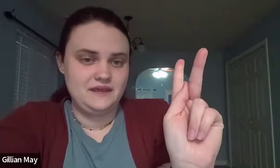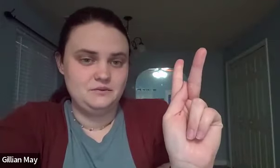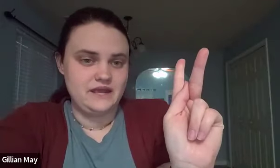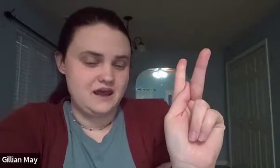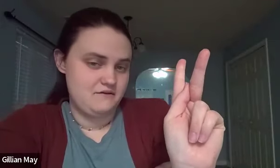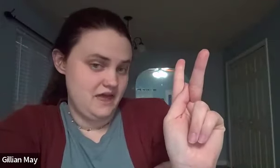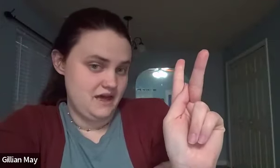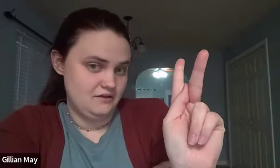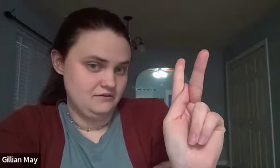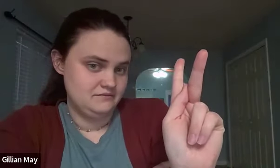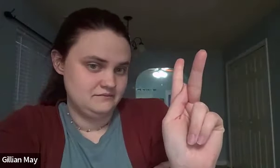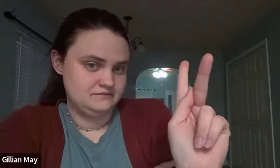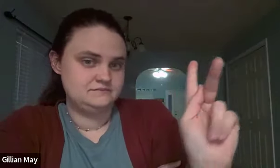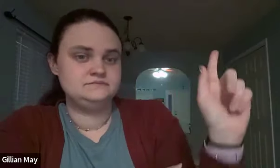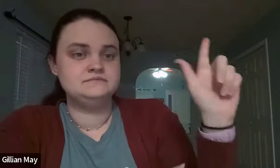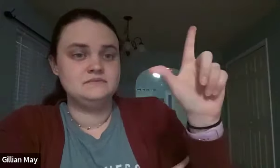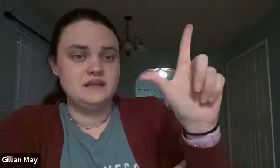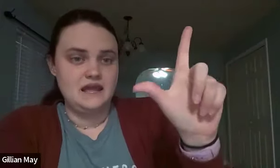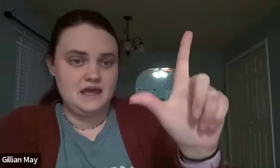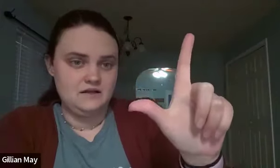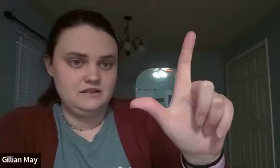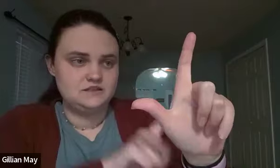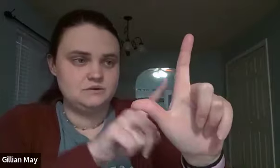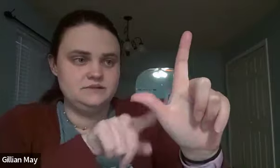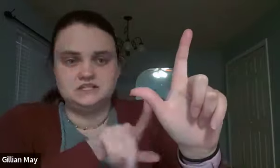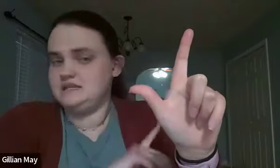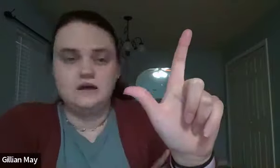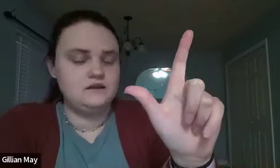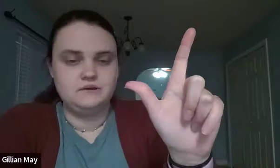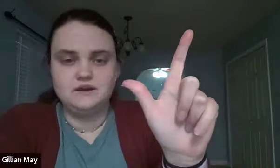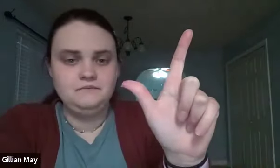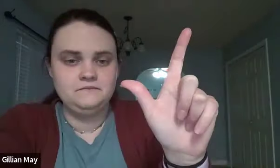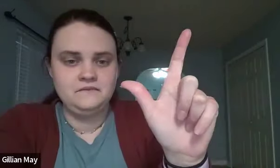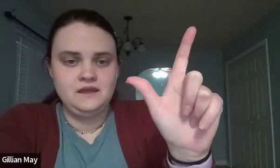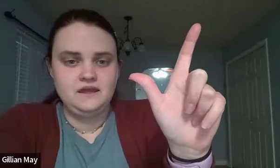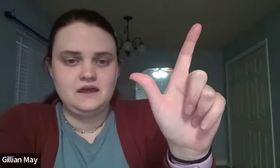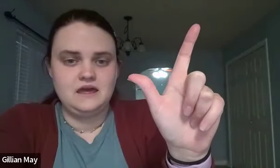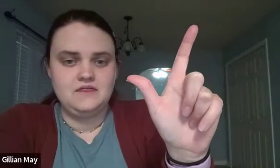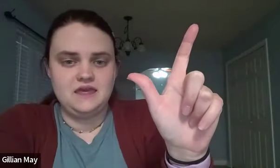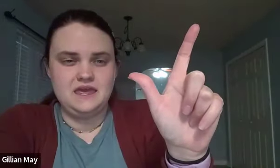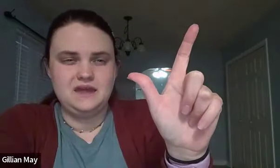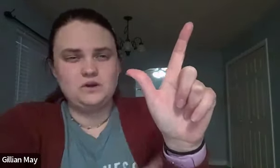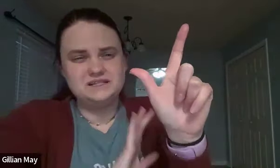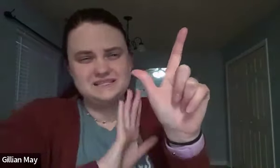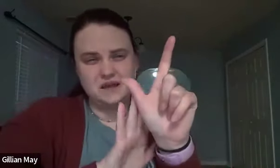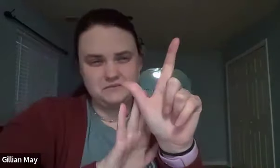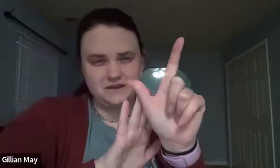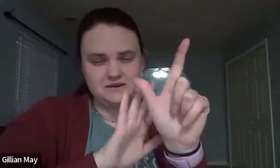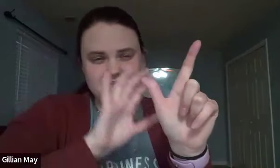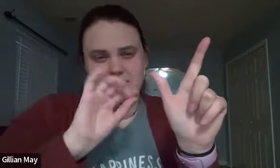Then we have L, and L is going to be just the L like we know. And then we're going to stop there because M